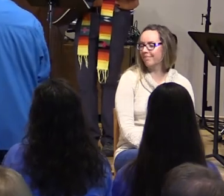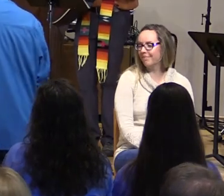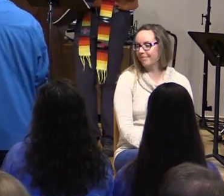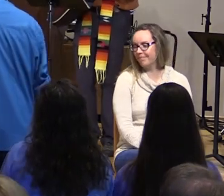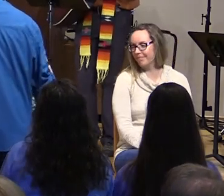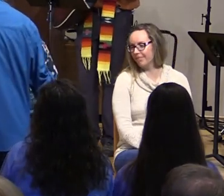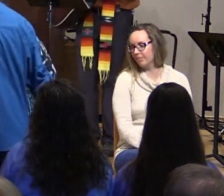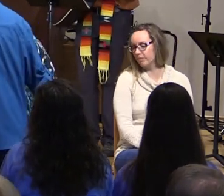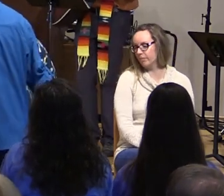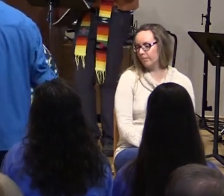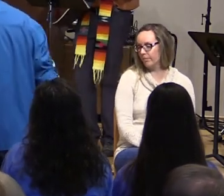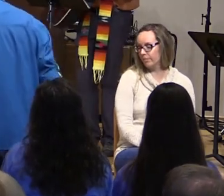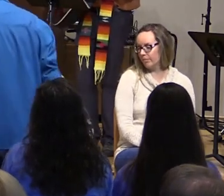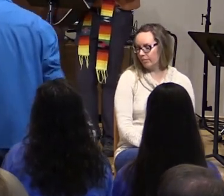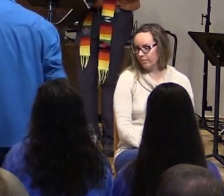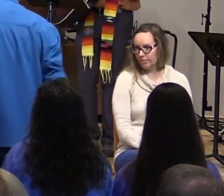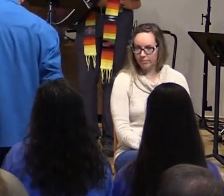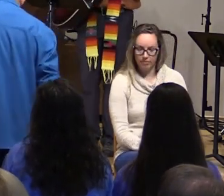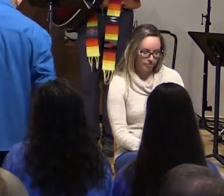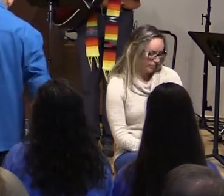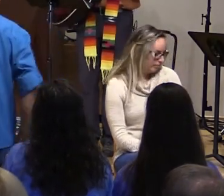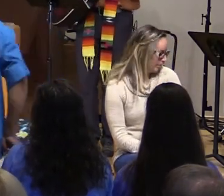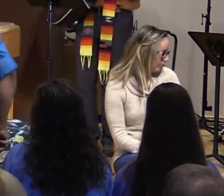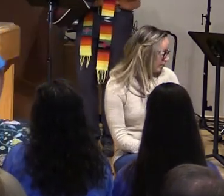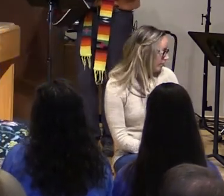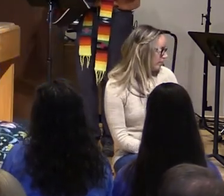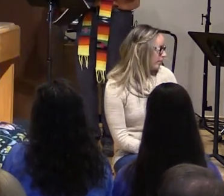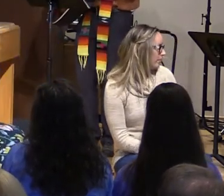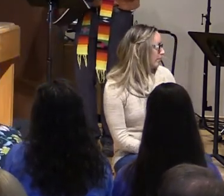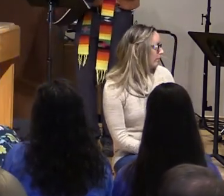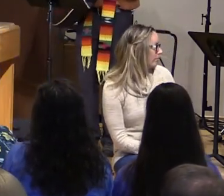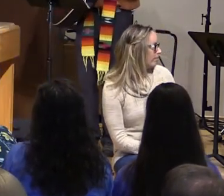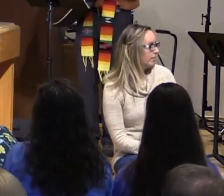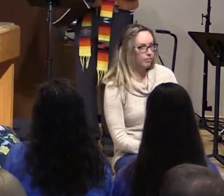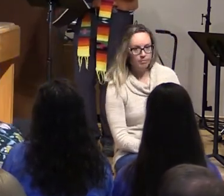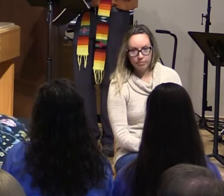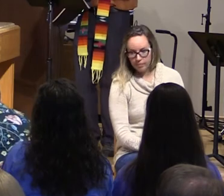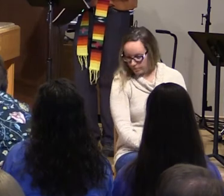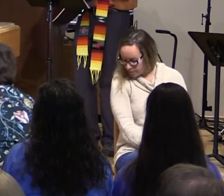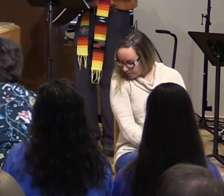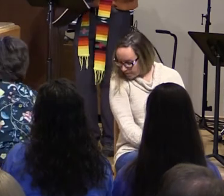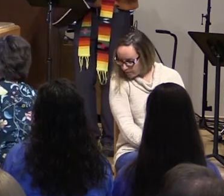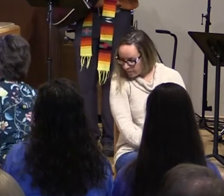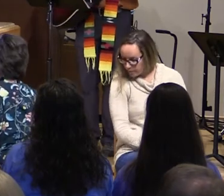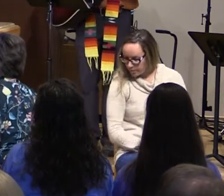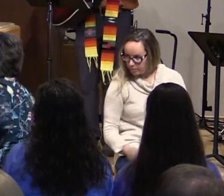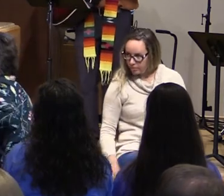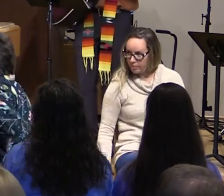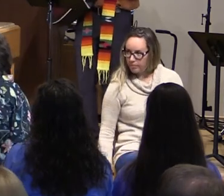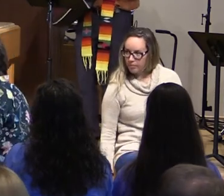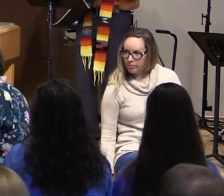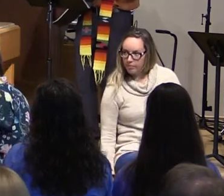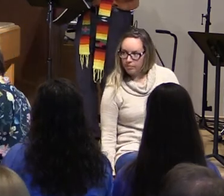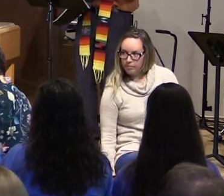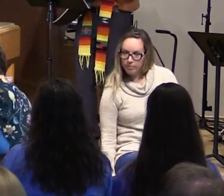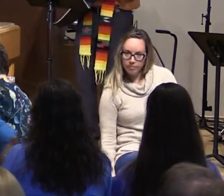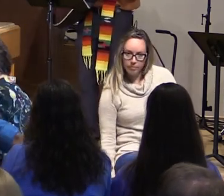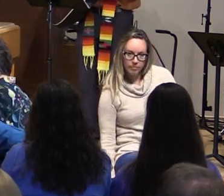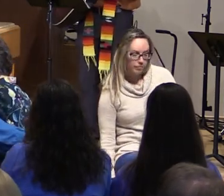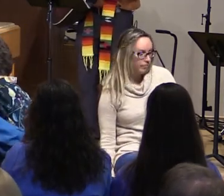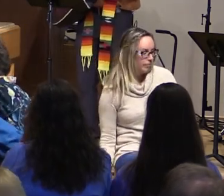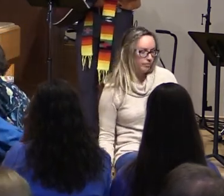remains. Your love never fails and never gives up, never runs out on me.